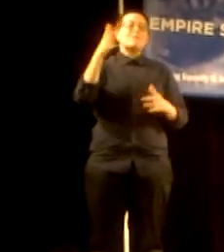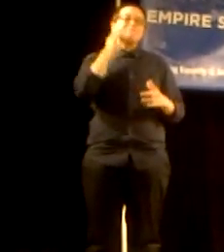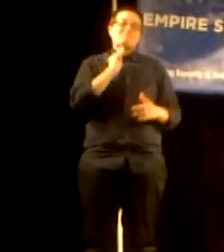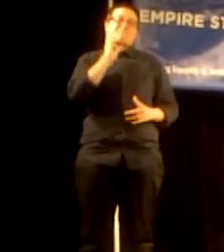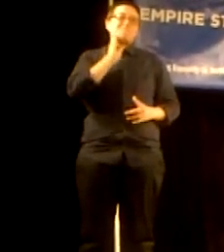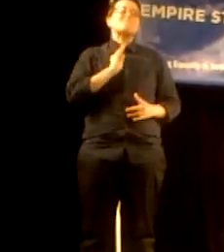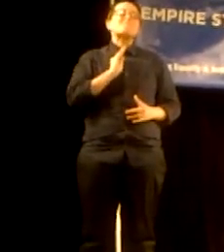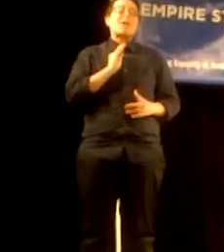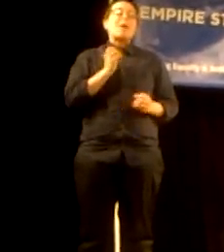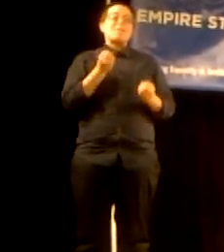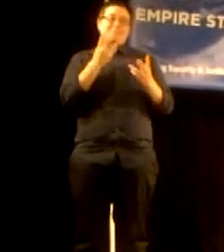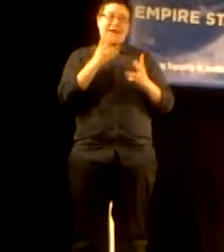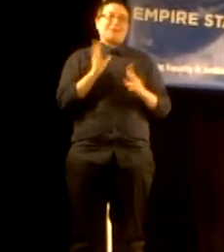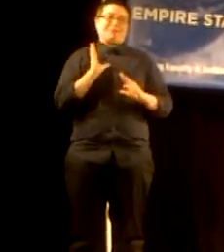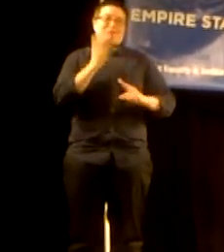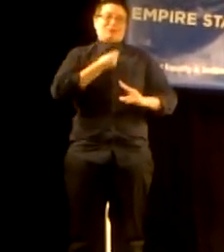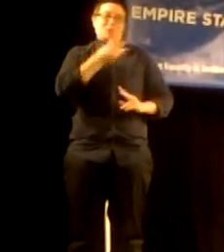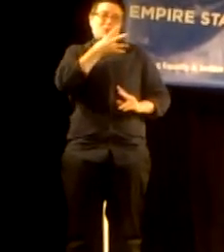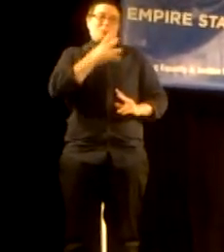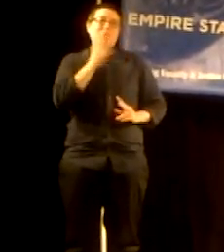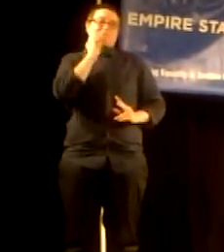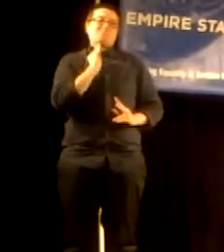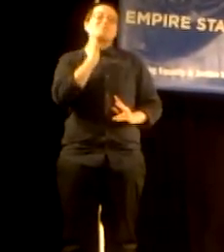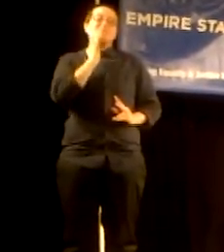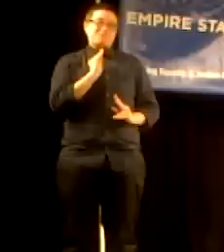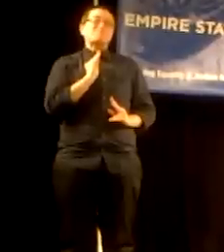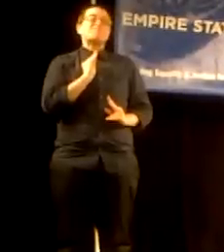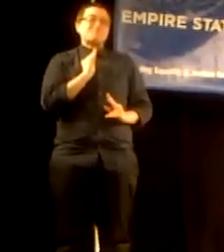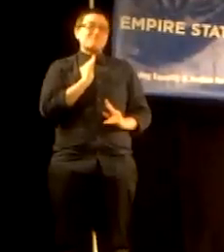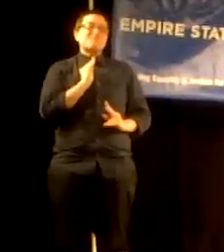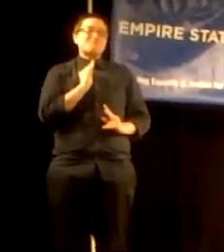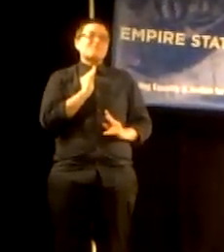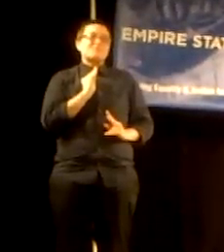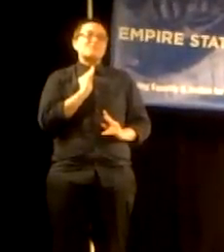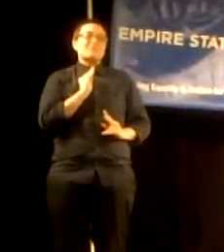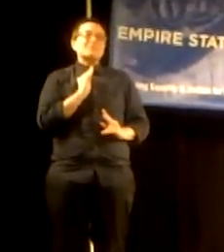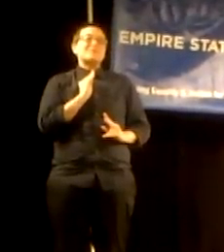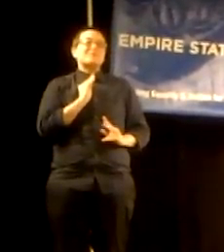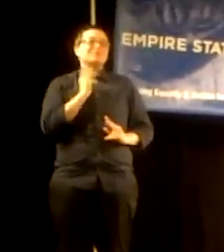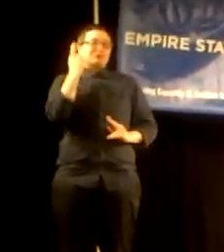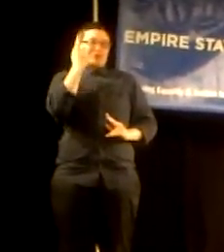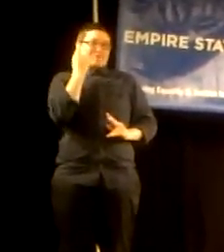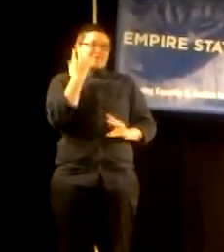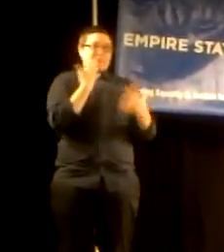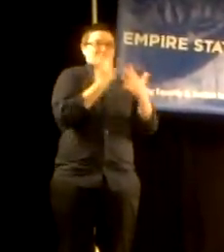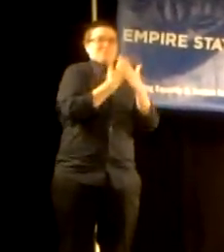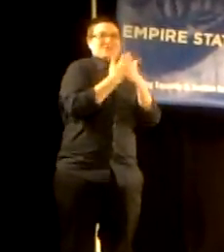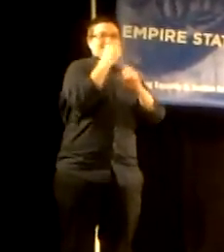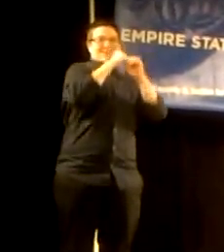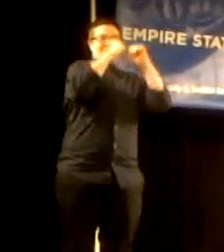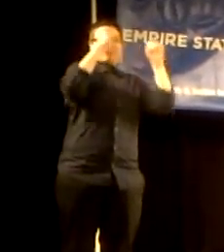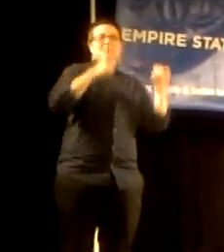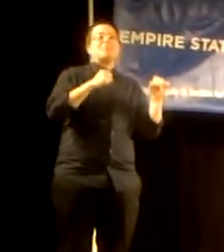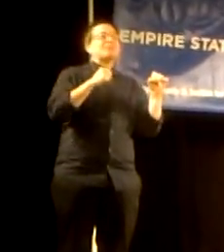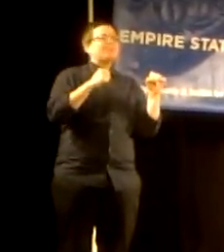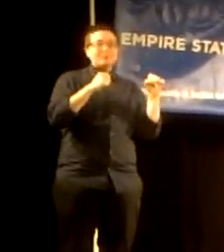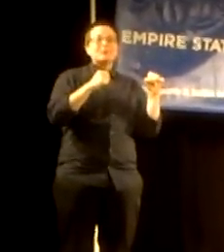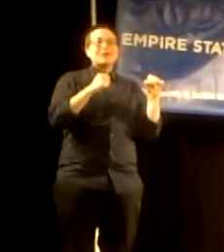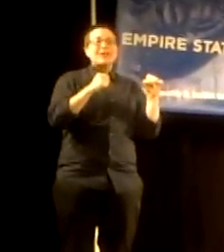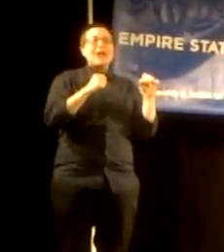but has become a victim anyway of a criminal justice system which all too often assumes the worst about